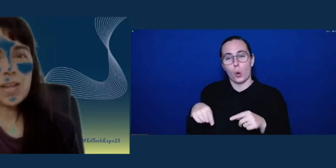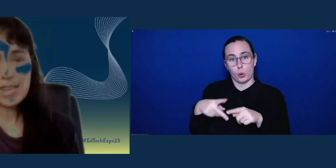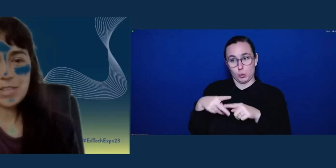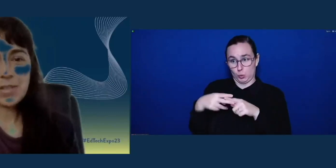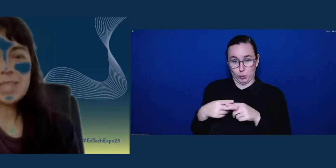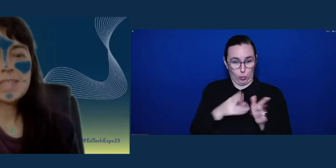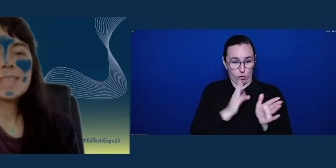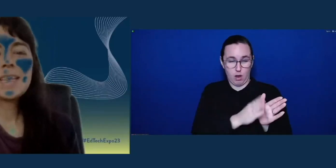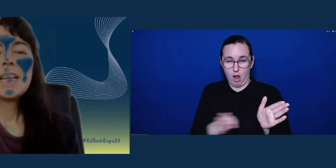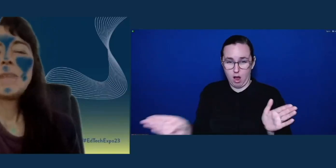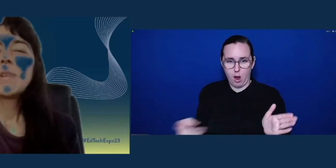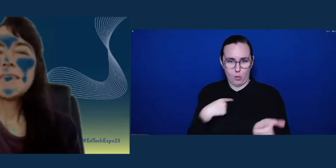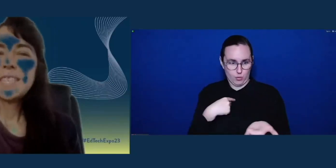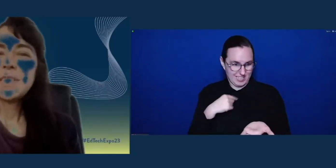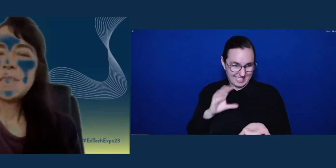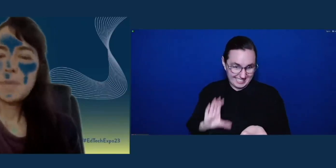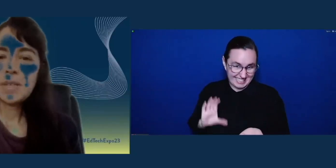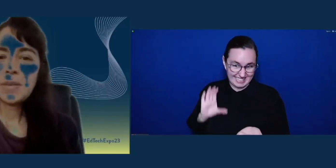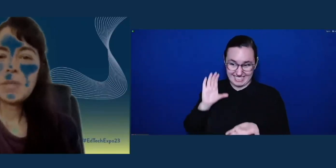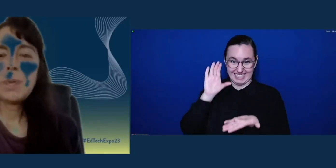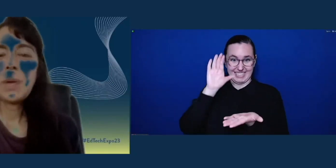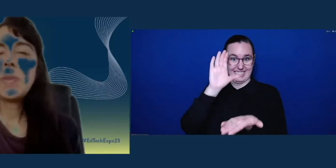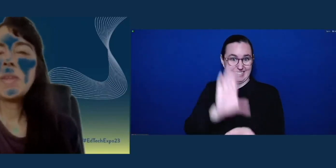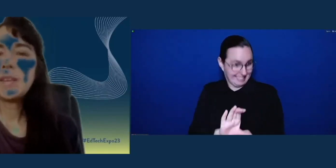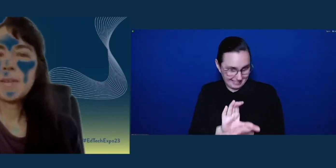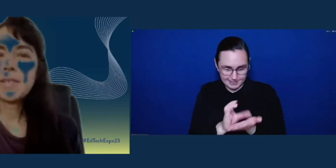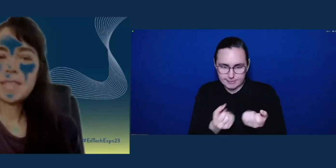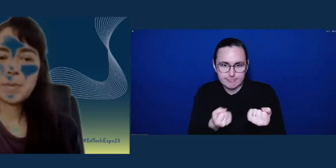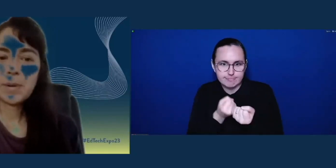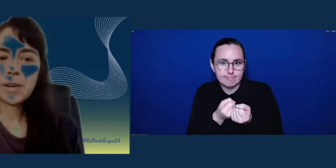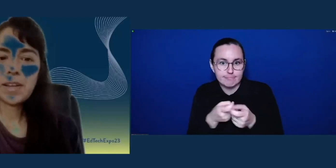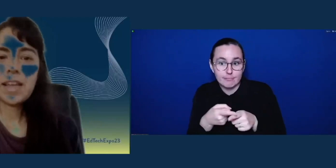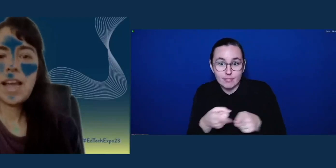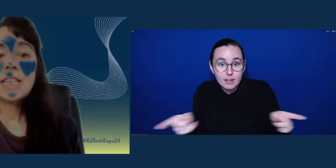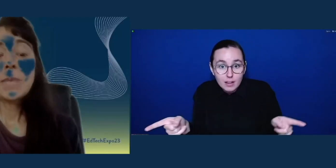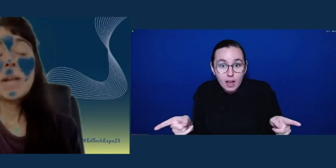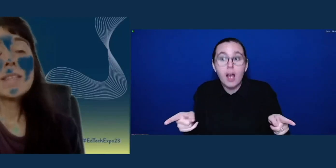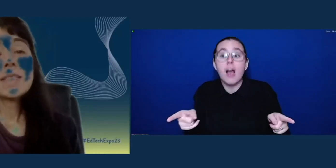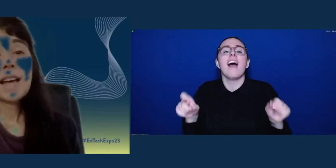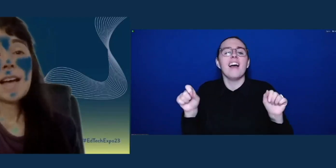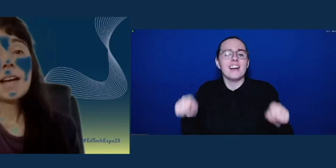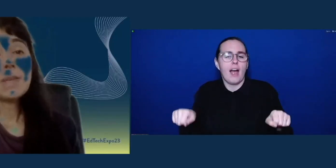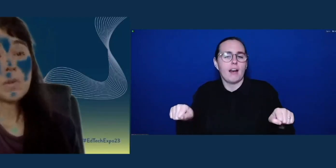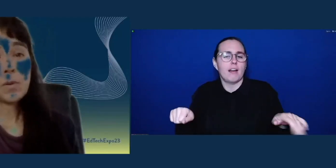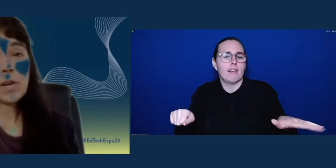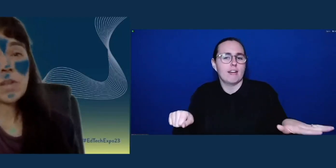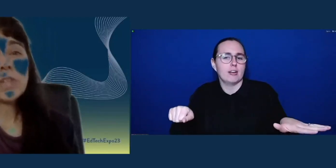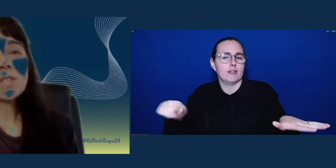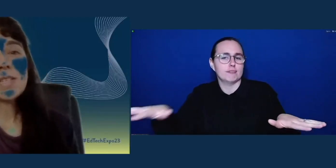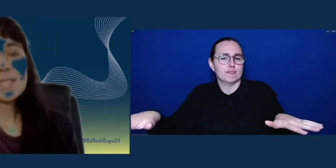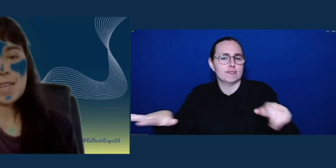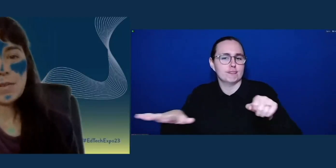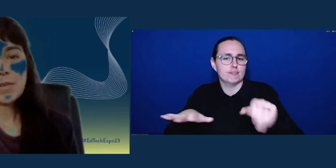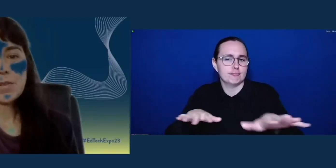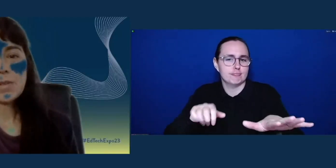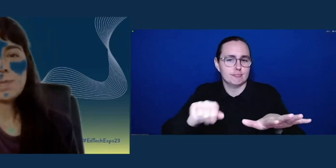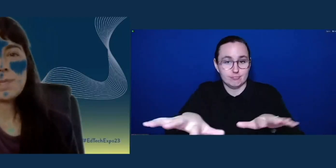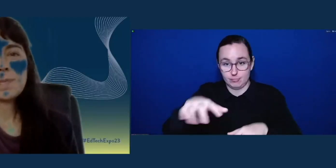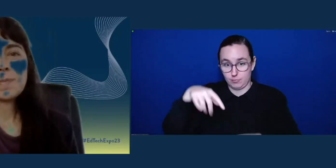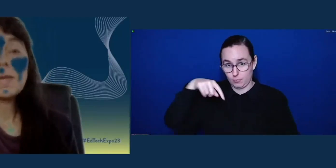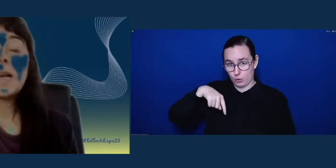available on EduLinks, will continue to be used both in USAID work as well as that of local partners and